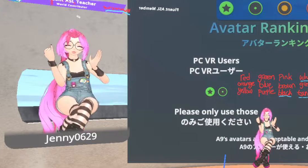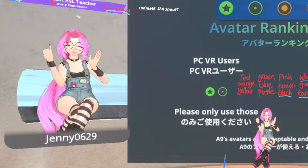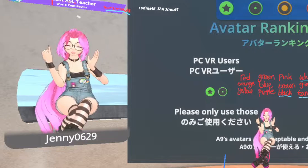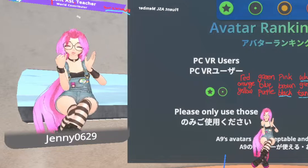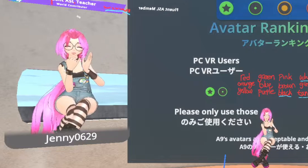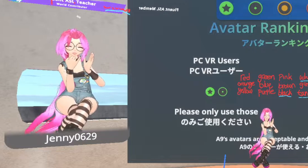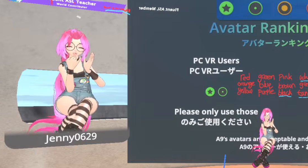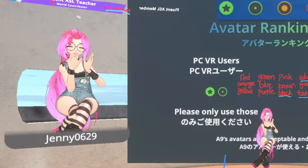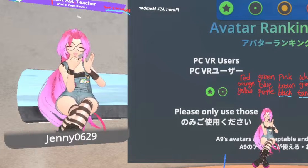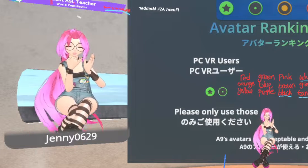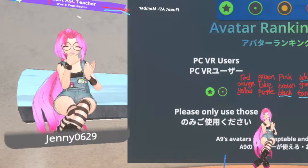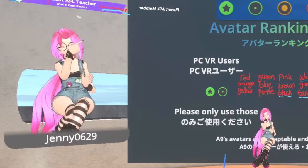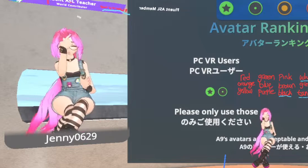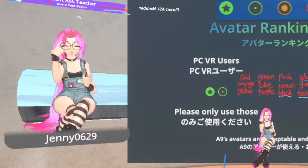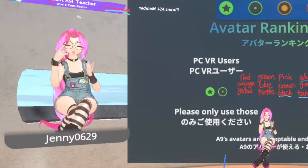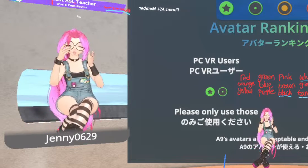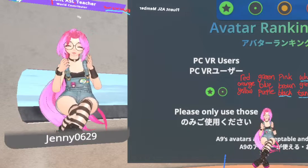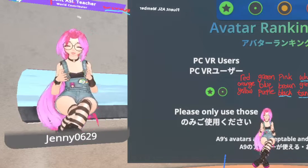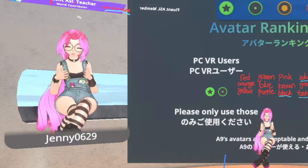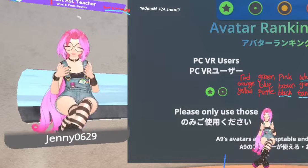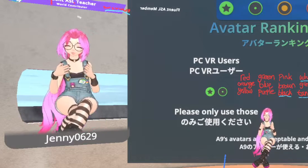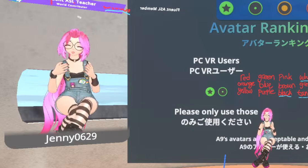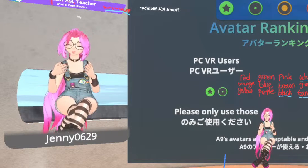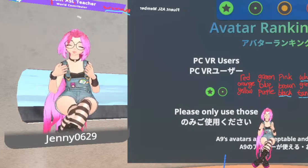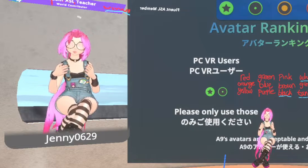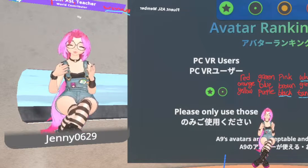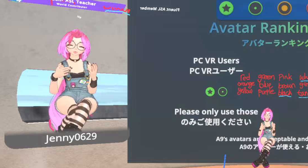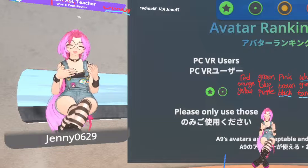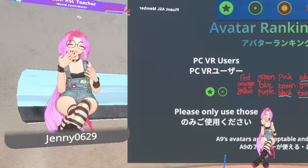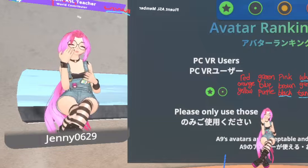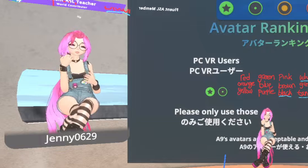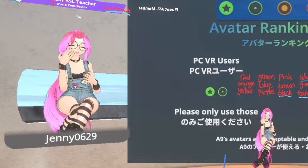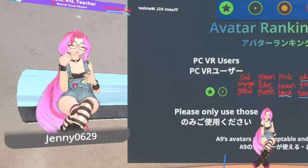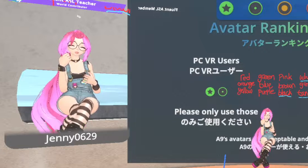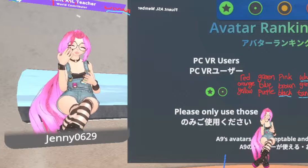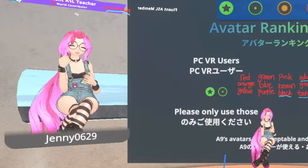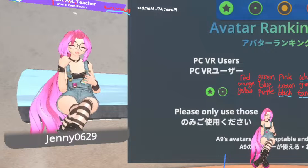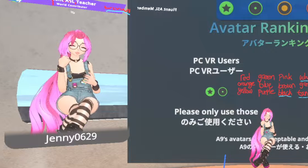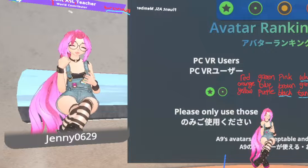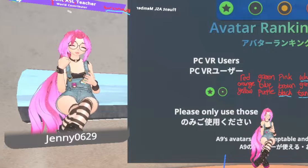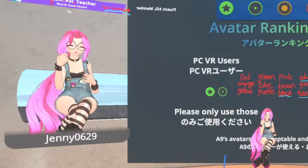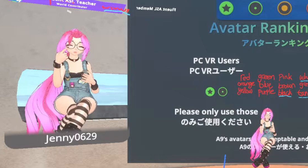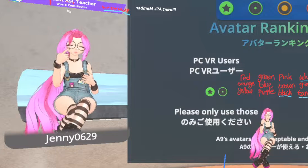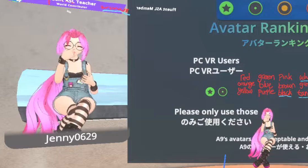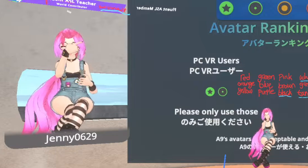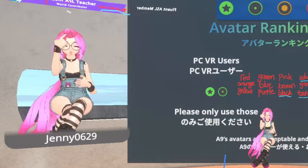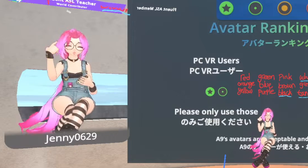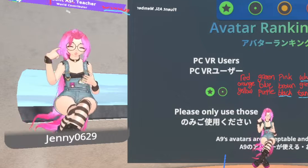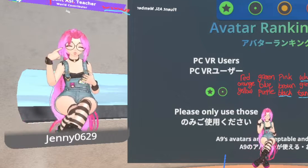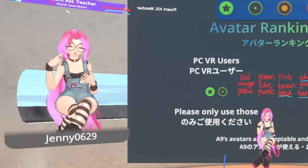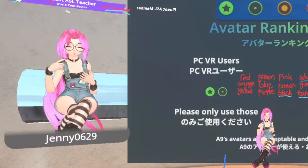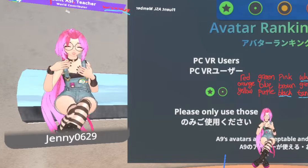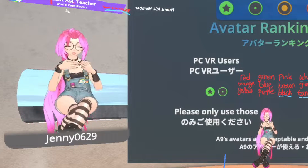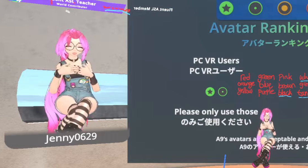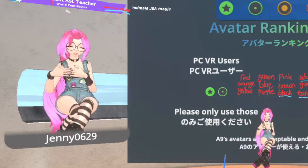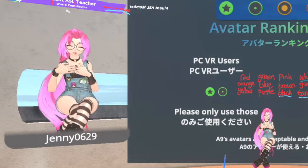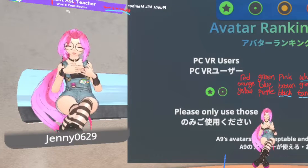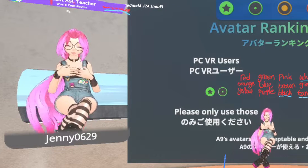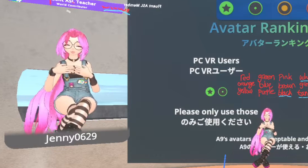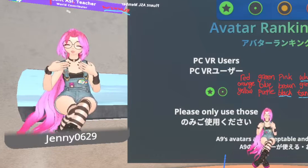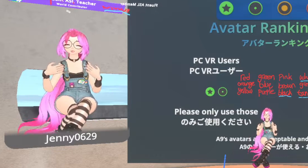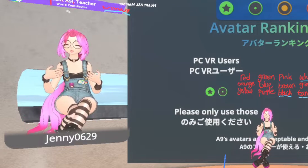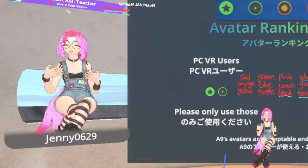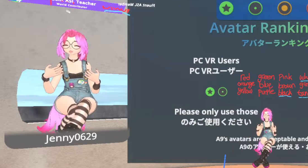describe identifying as a Black person or experiencing being Black